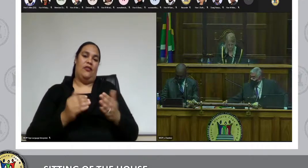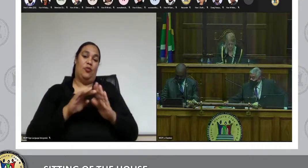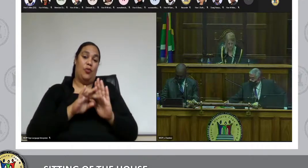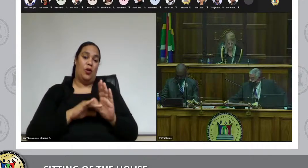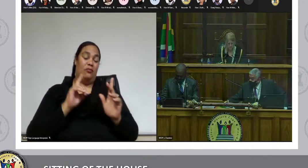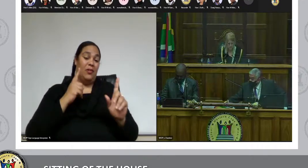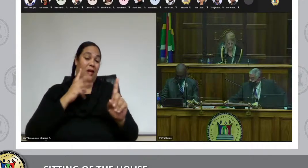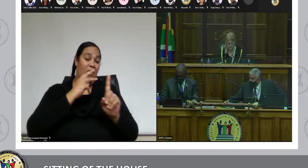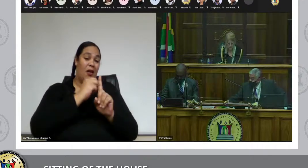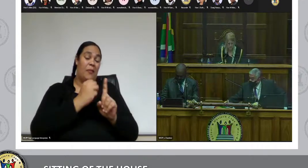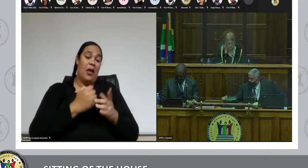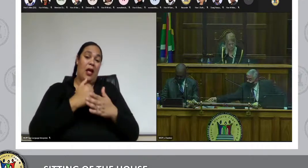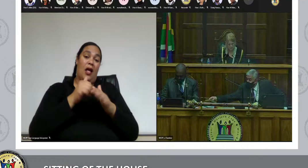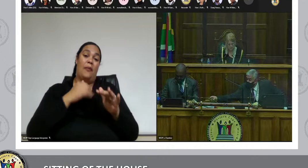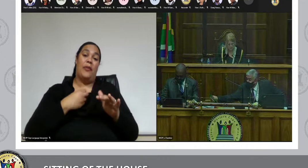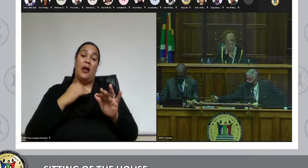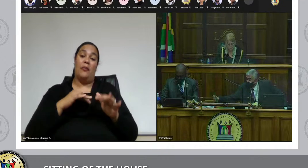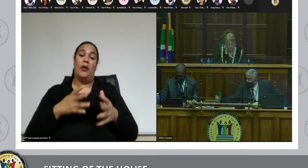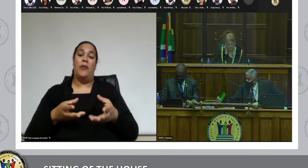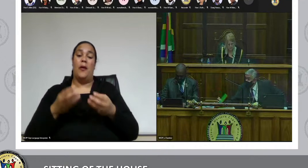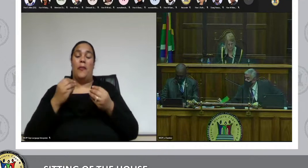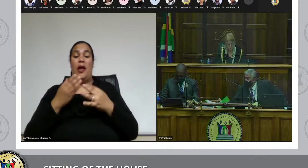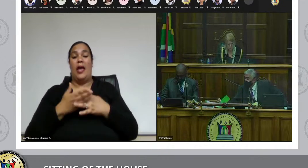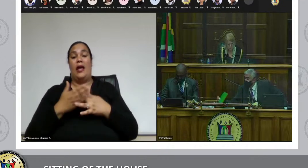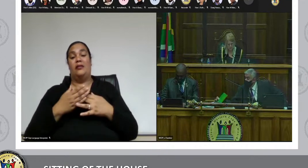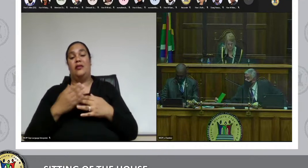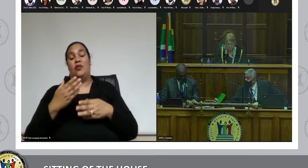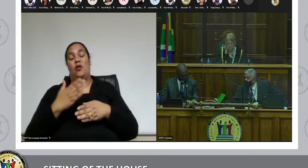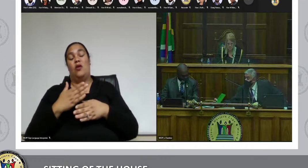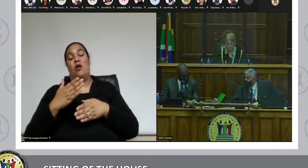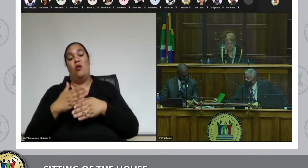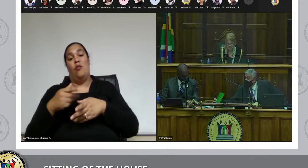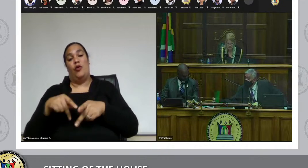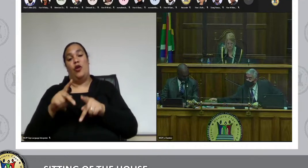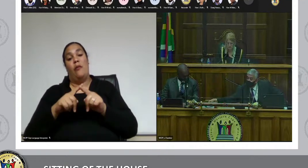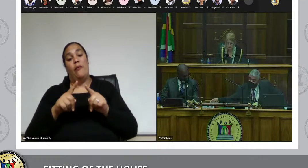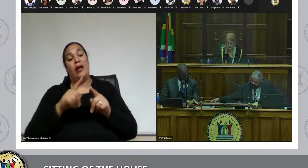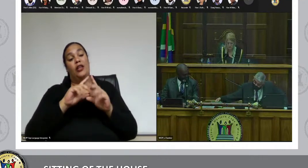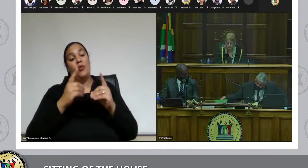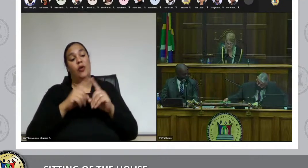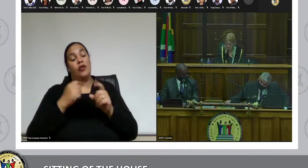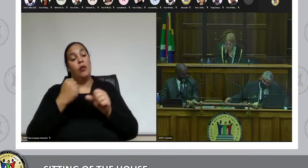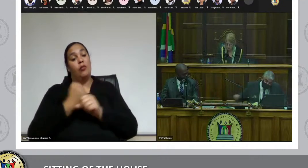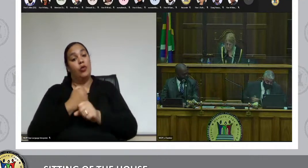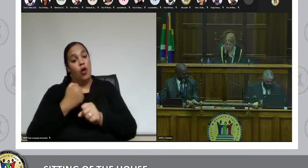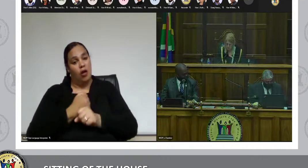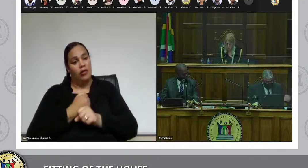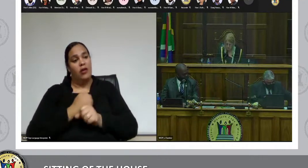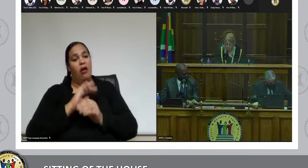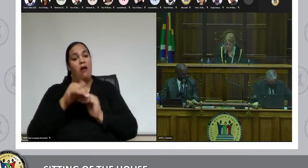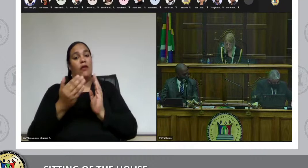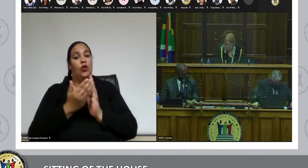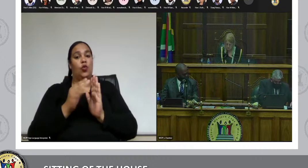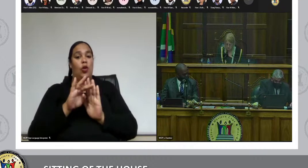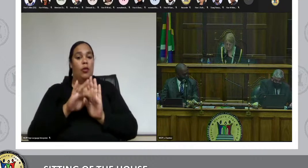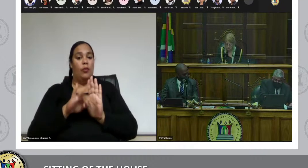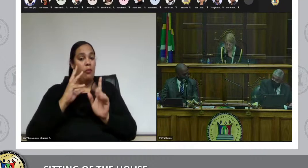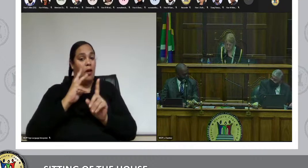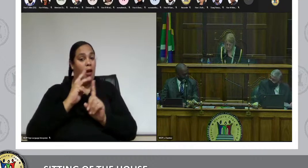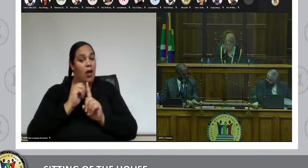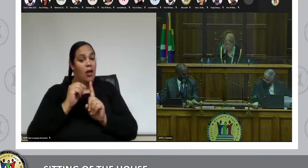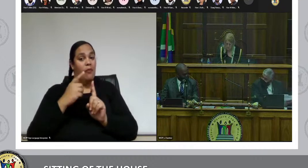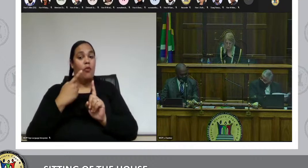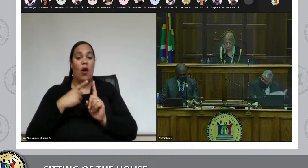aimed at helping young people access job opportunities. But also, Deputy Speaker, the department is also tasked with after-school programs aimed at